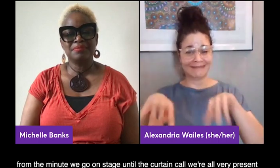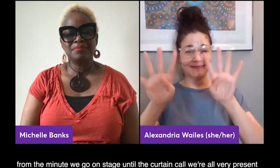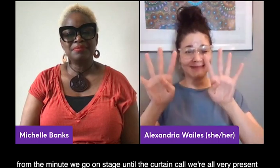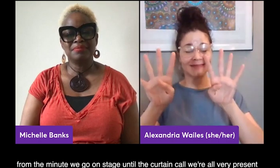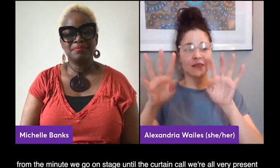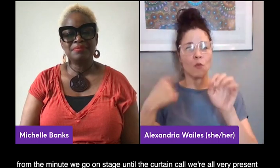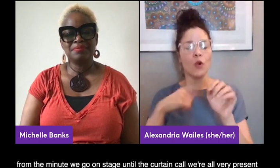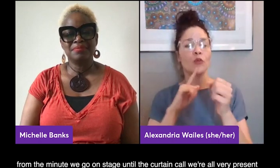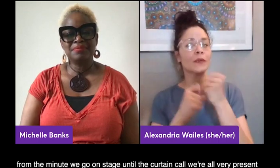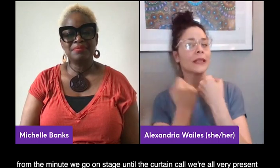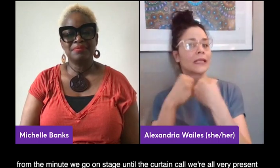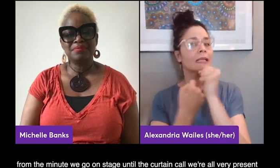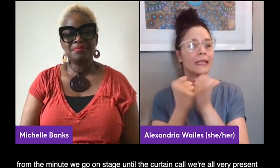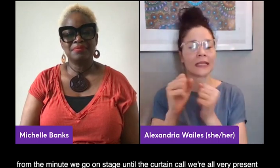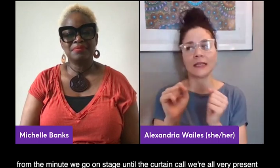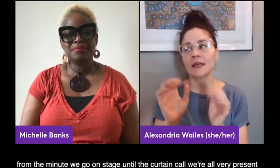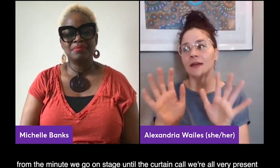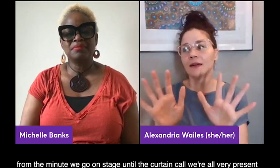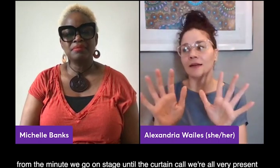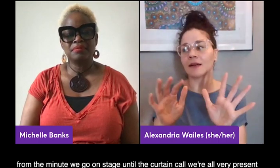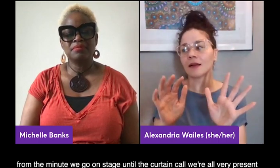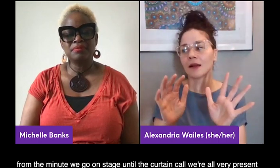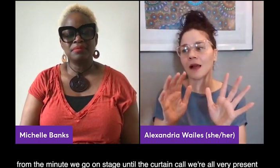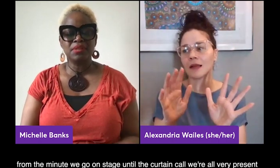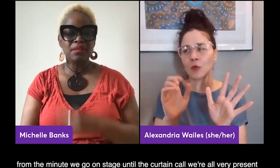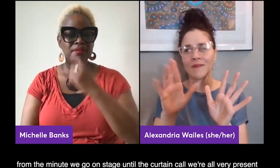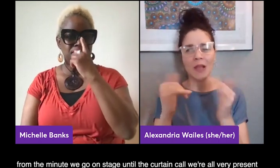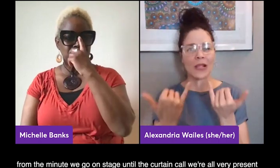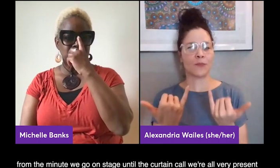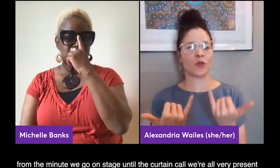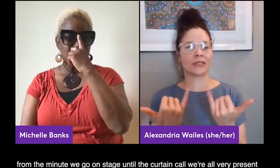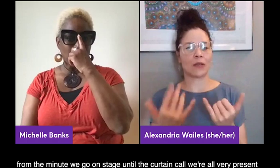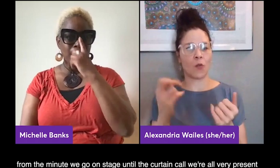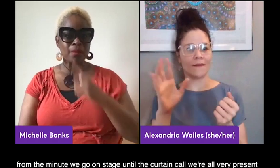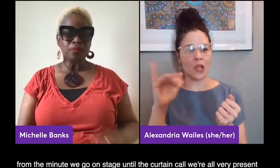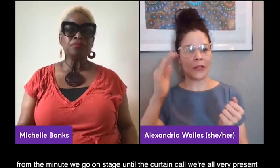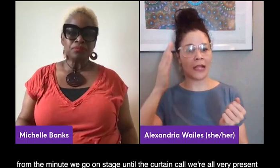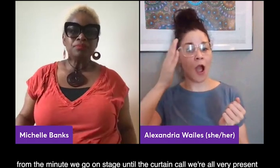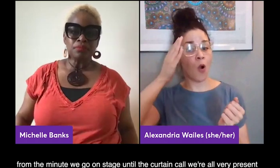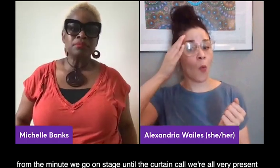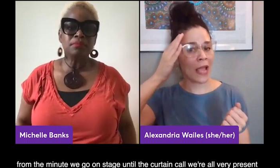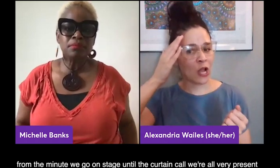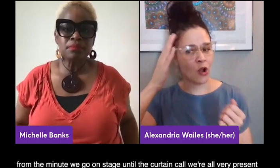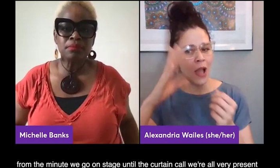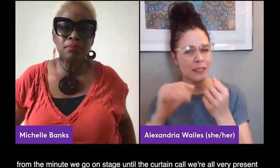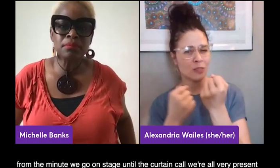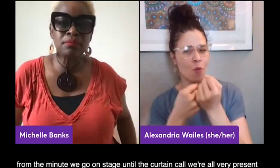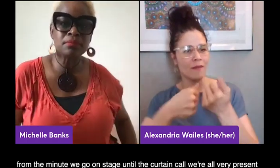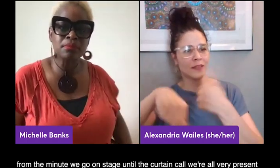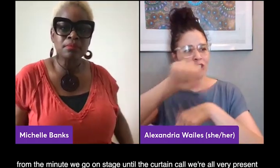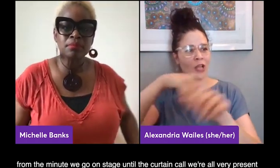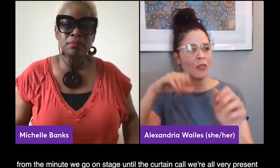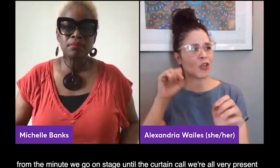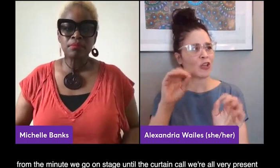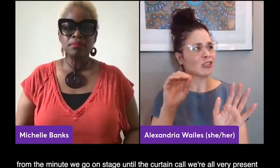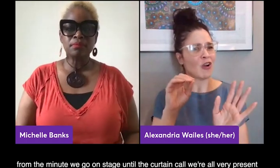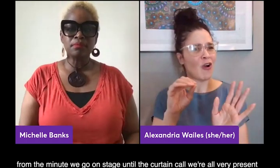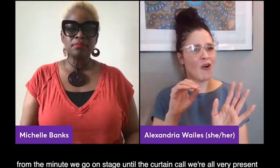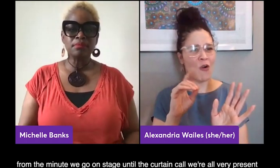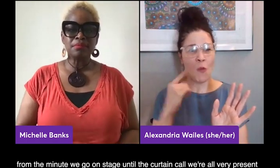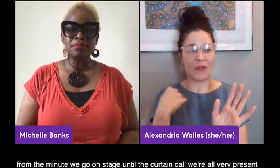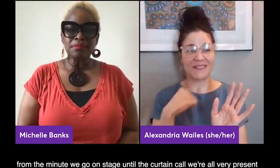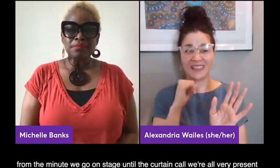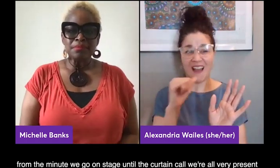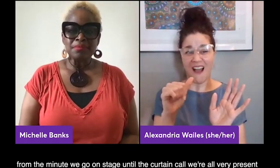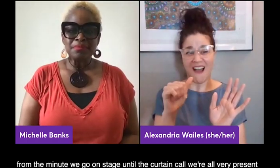present and very aware and very supportive of each other. So far, we have not had any